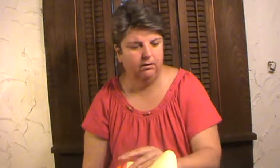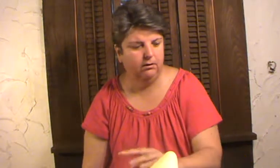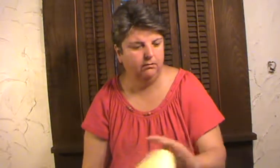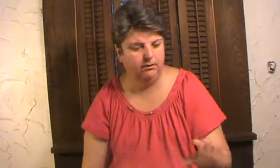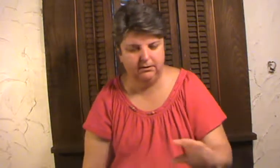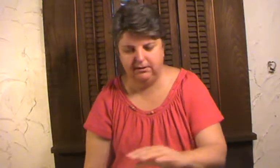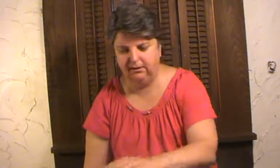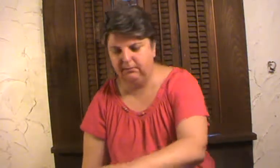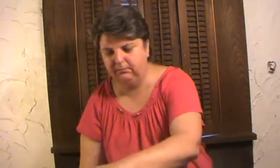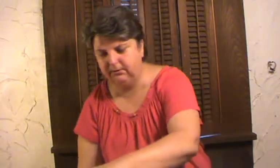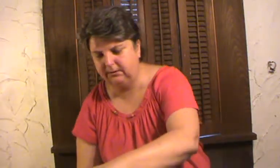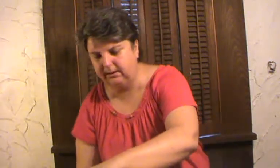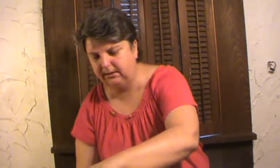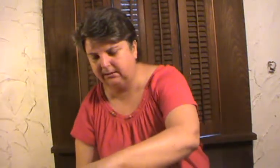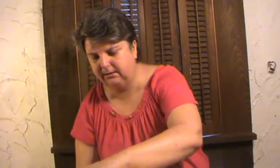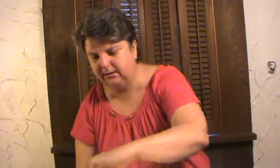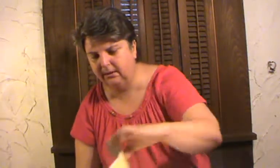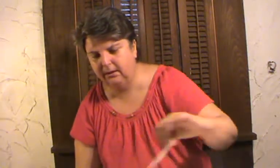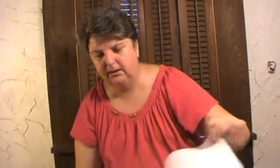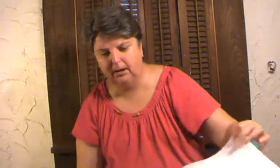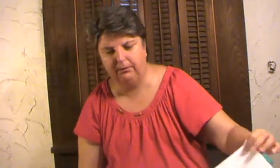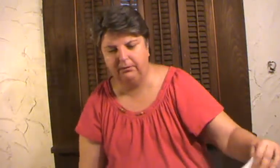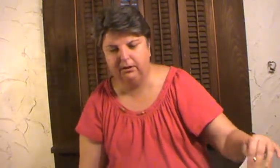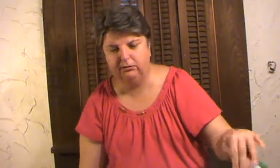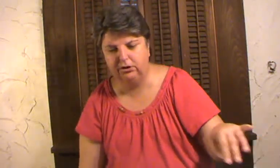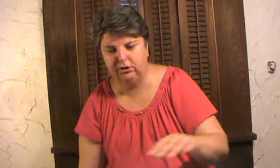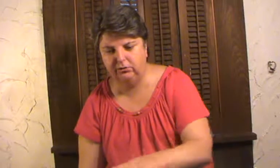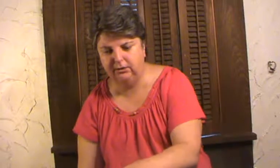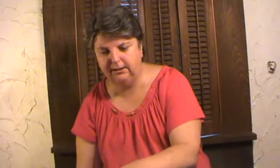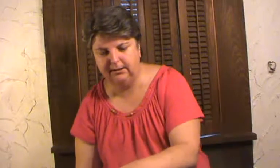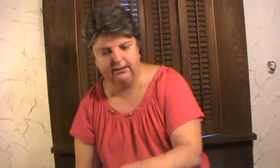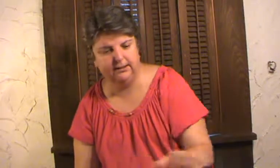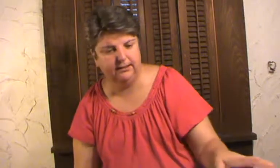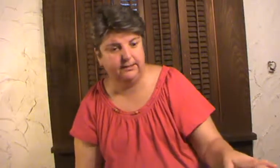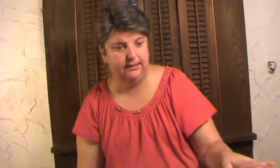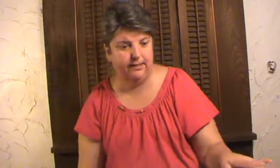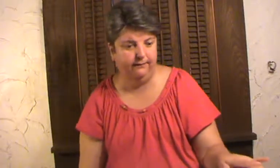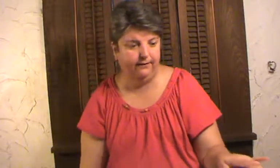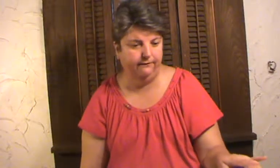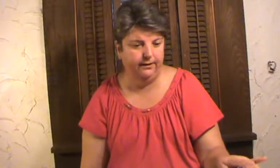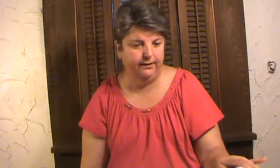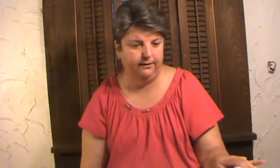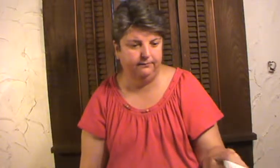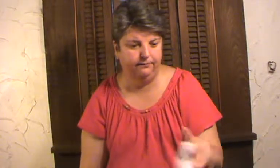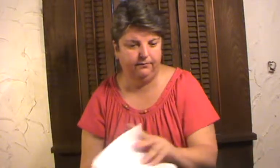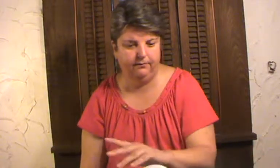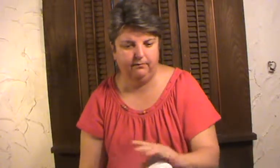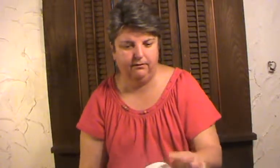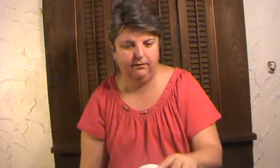let me see, what was that? Now we will go to lesson 16, if I can find it.